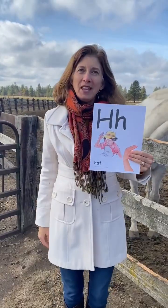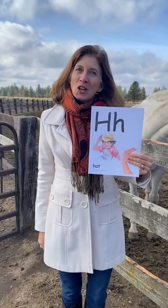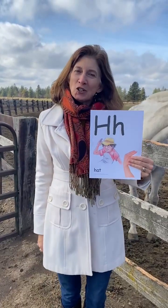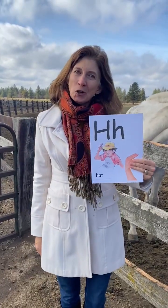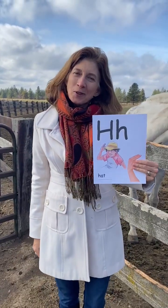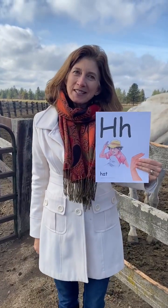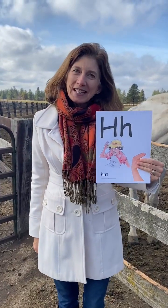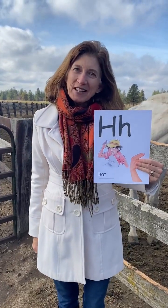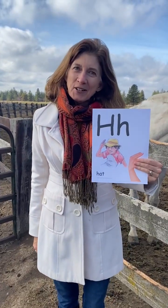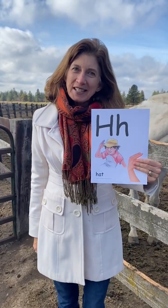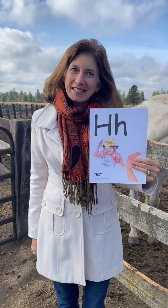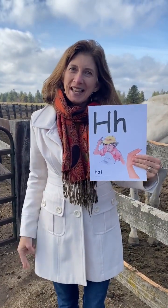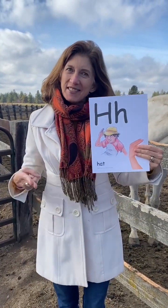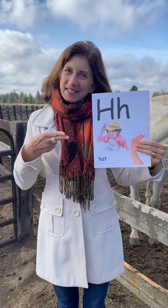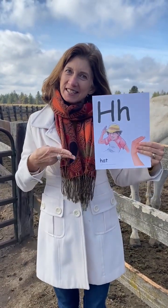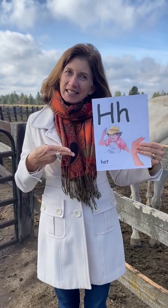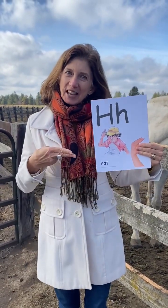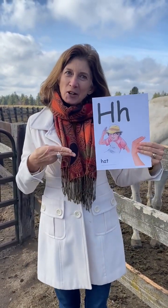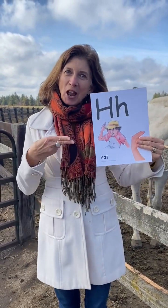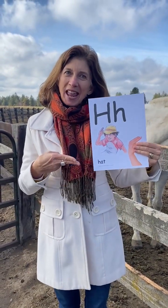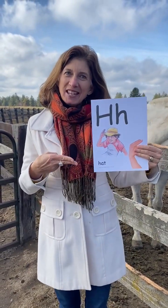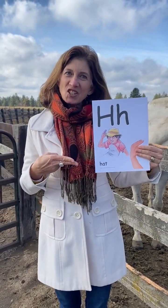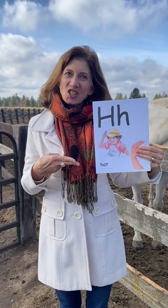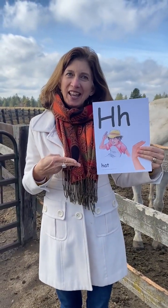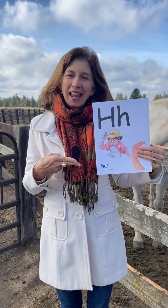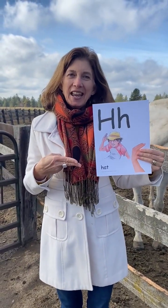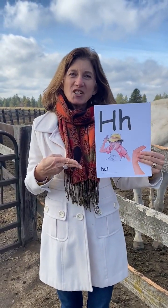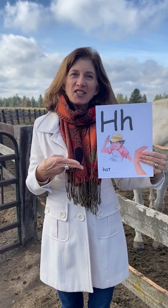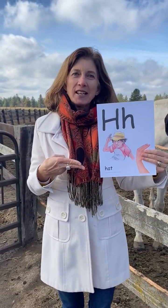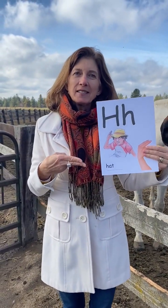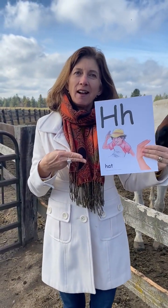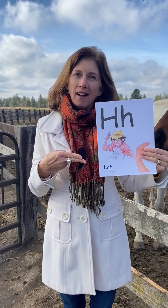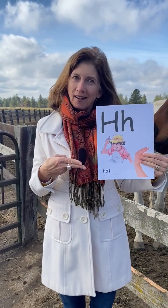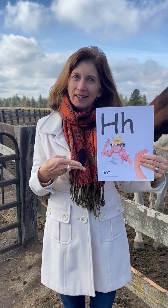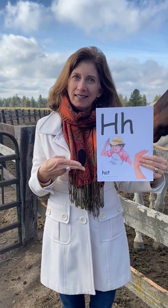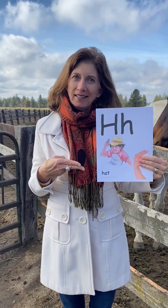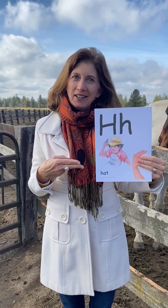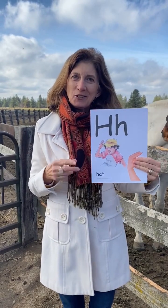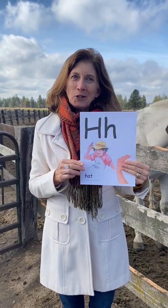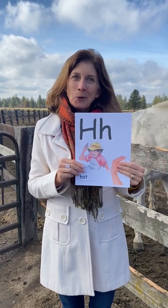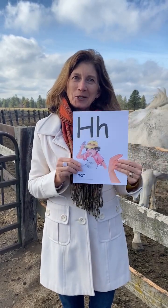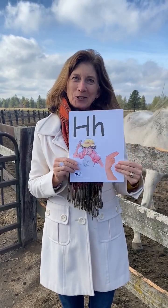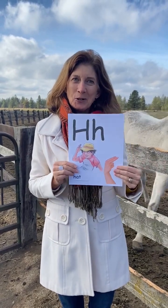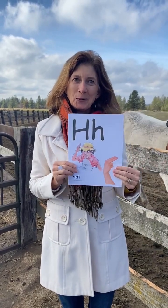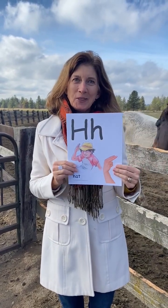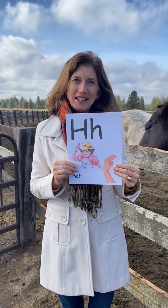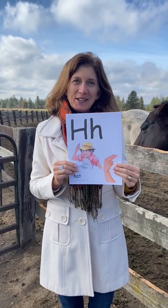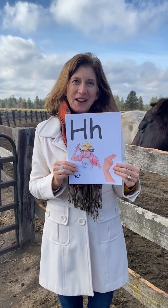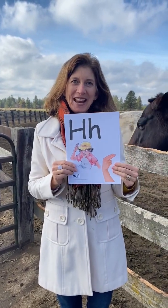Do you know what this letter is? This is the letter H. H says H. Do you know what starts with the letter